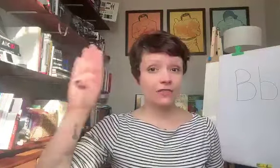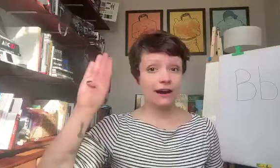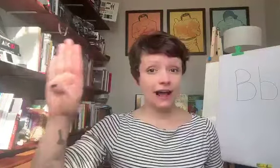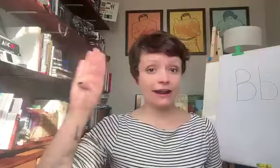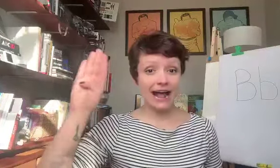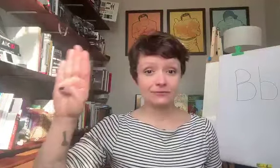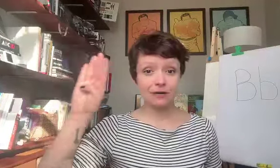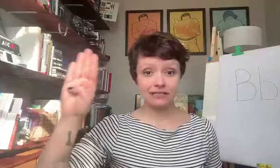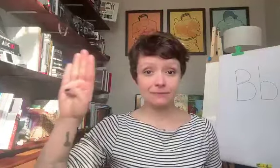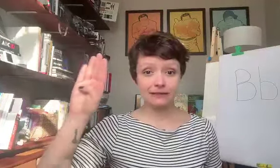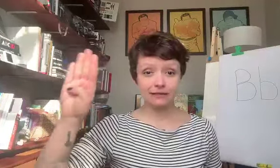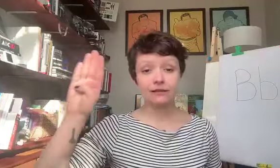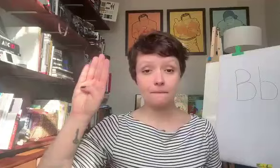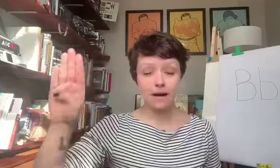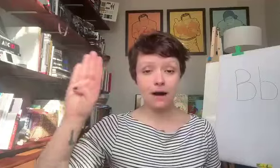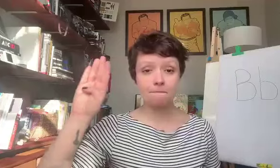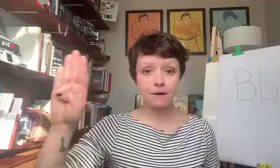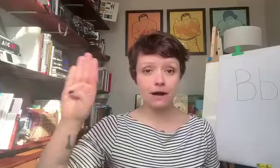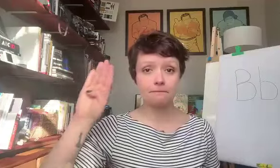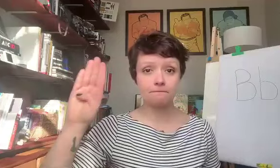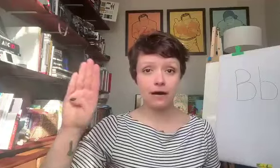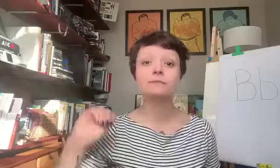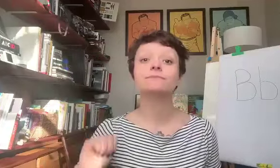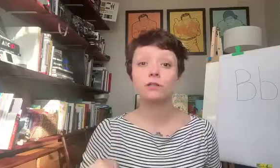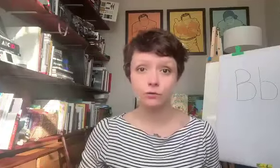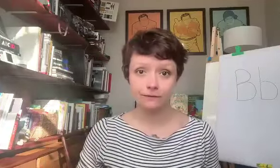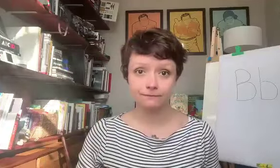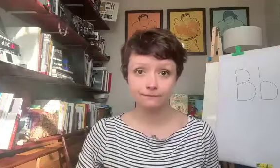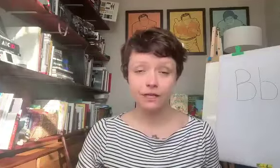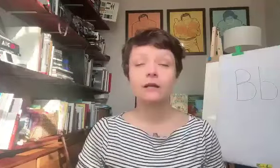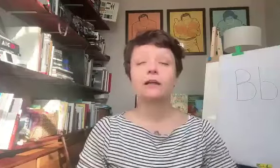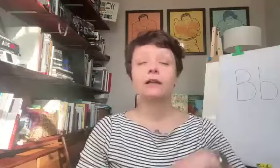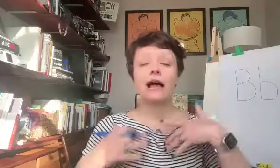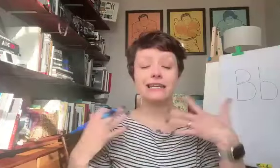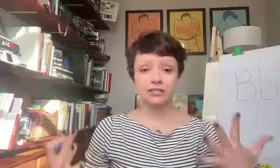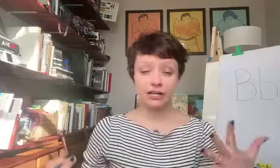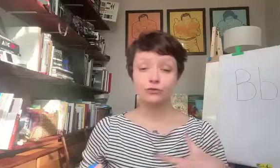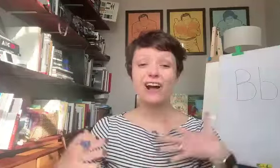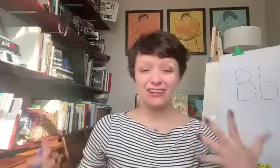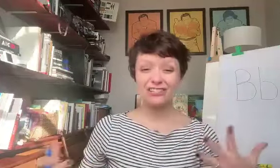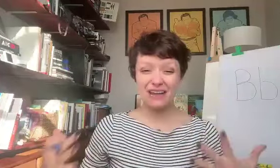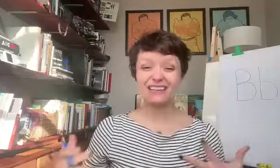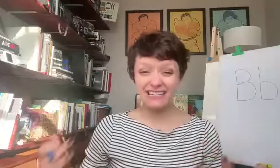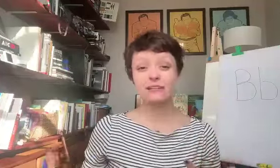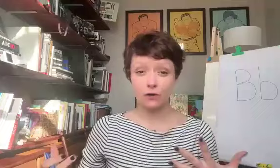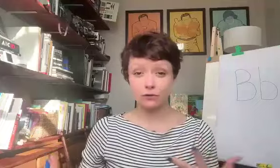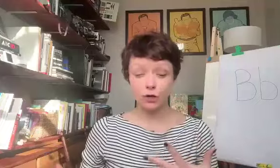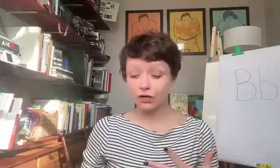they are now an active participant, ba. Cool. As educators, we also make a list of those words